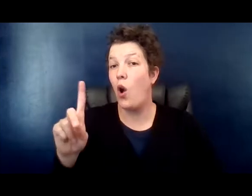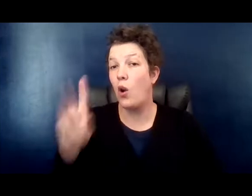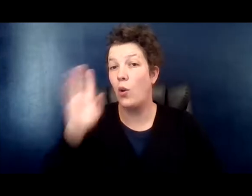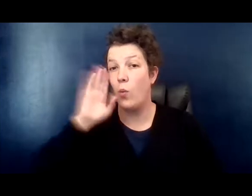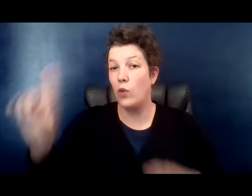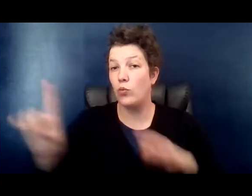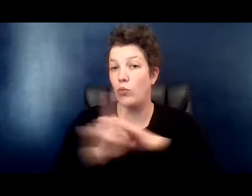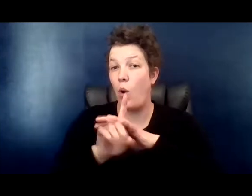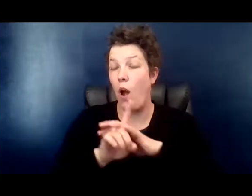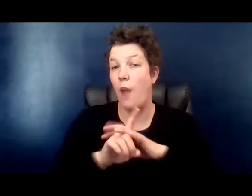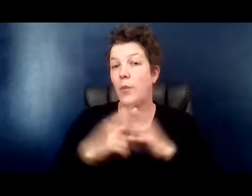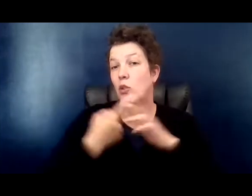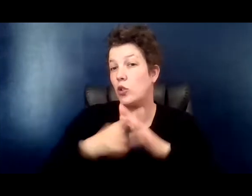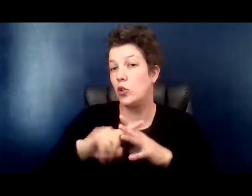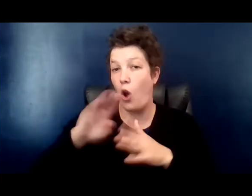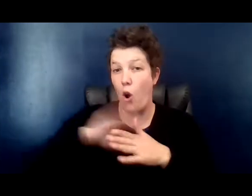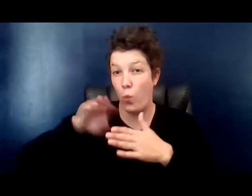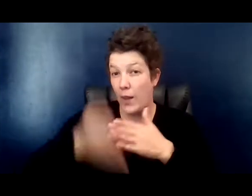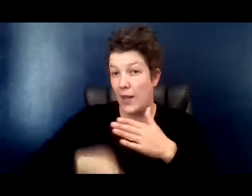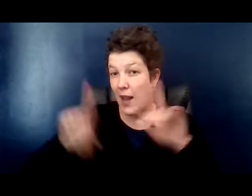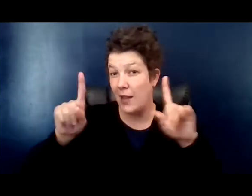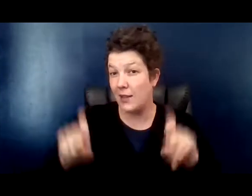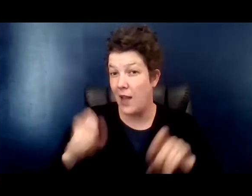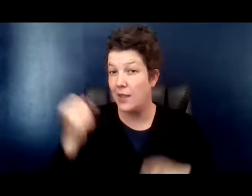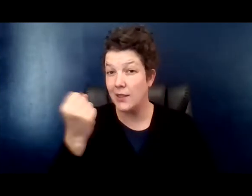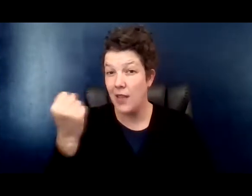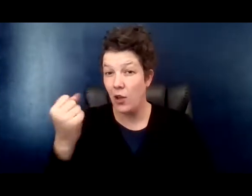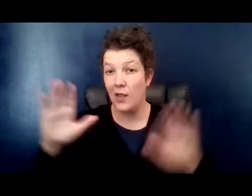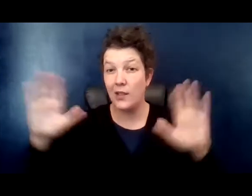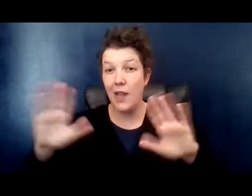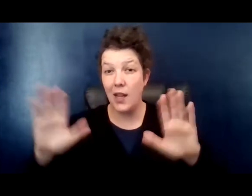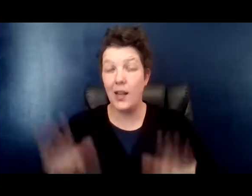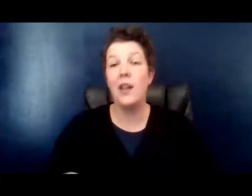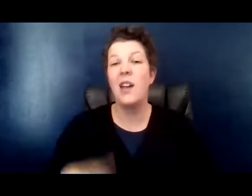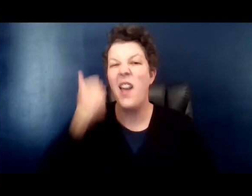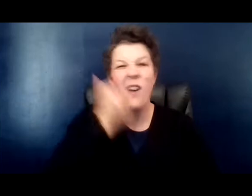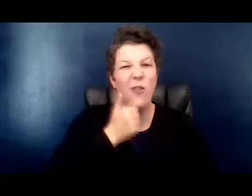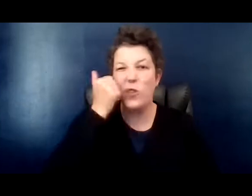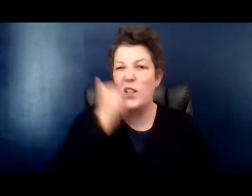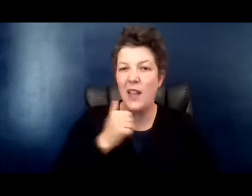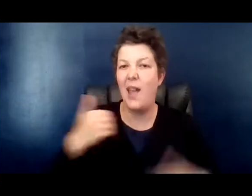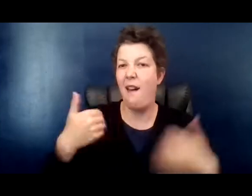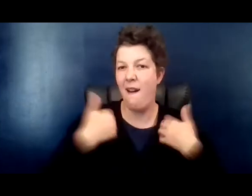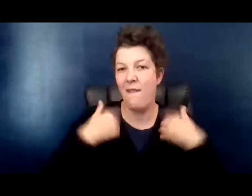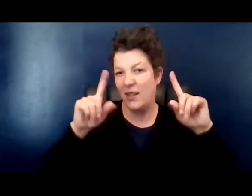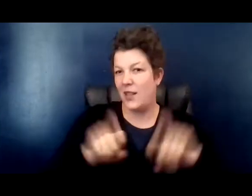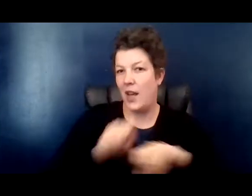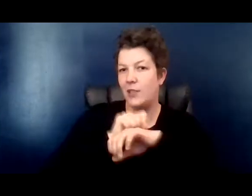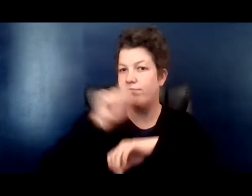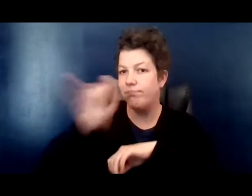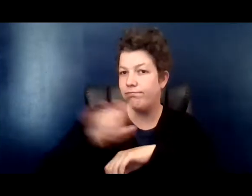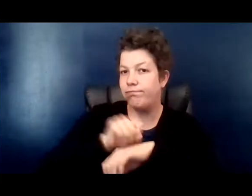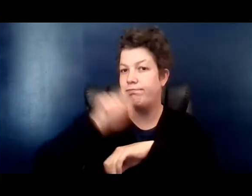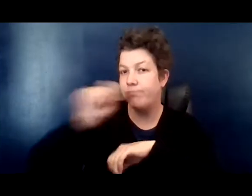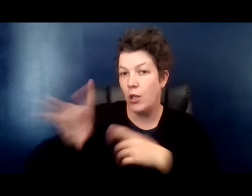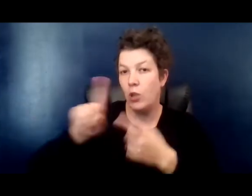Our health department's sending tests to their lab every day, 7 days a week. So again, we think we're making